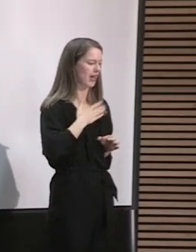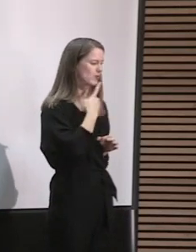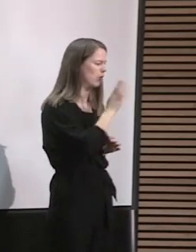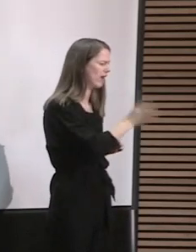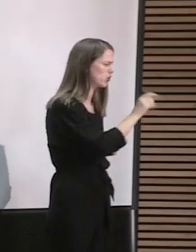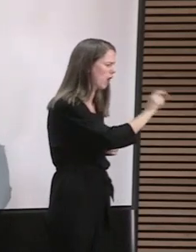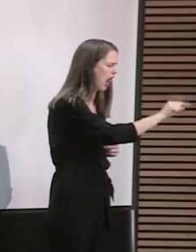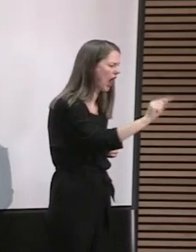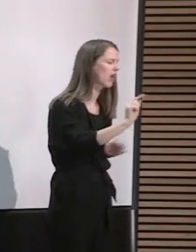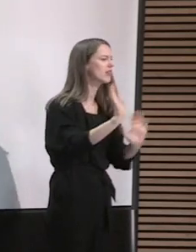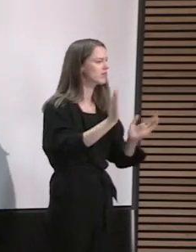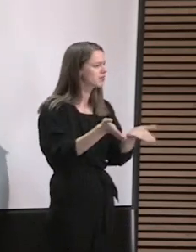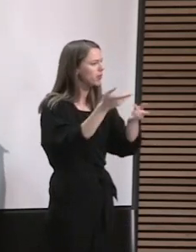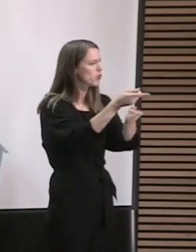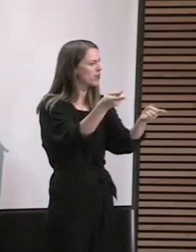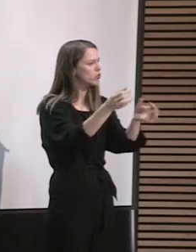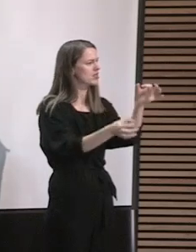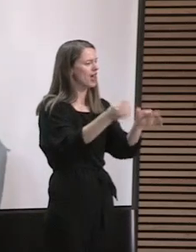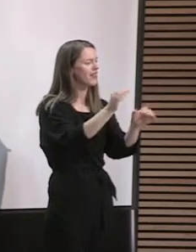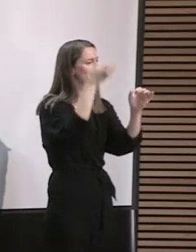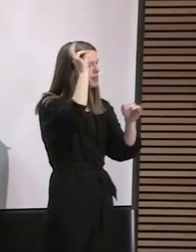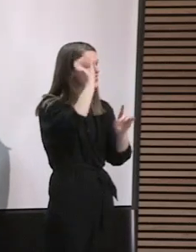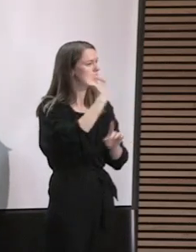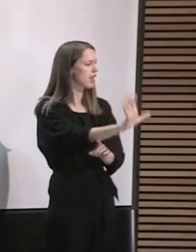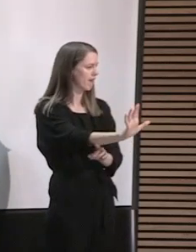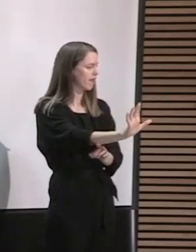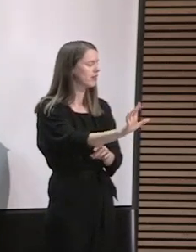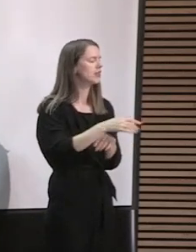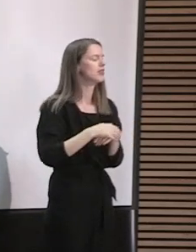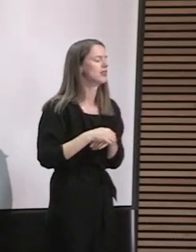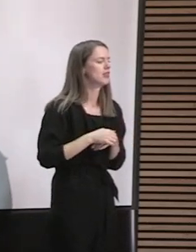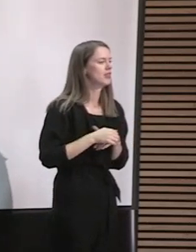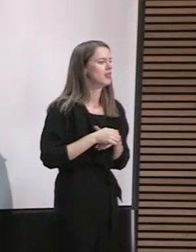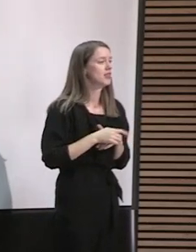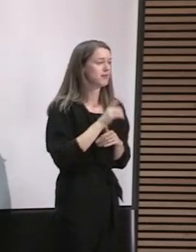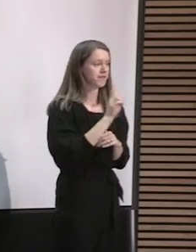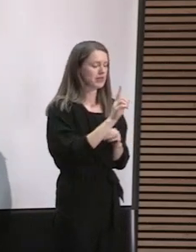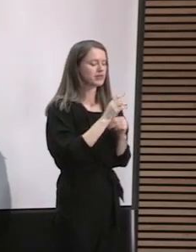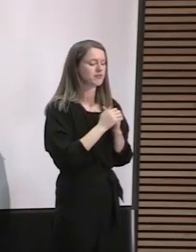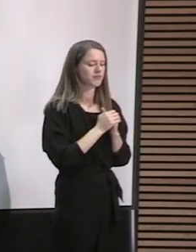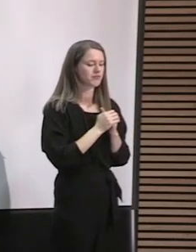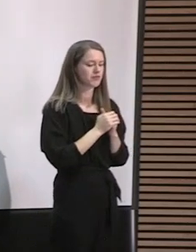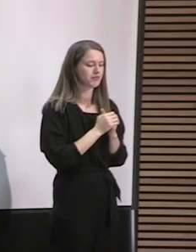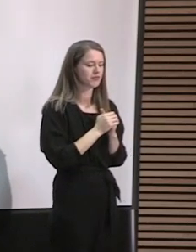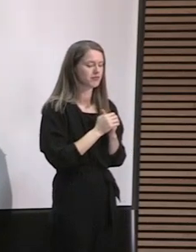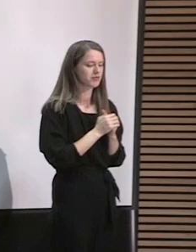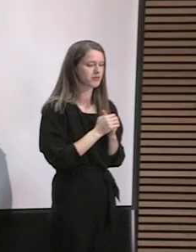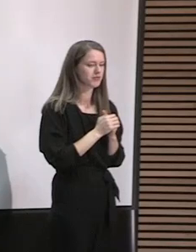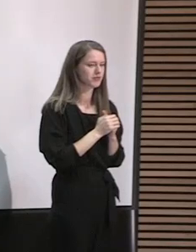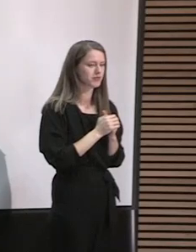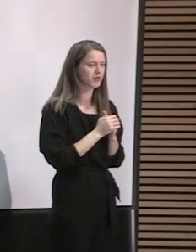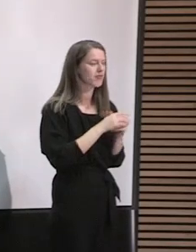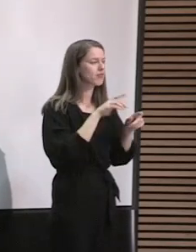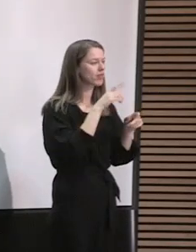portfolios. It is something for the Select Committee to decide. What I do want to make note of, though, is that we are trying to make the people